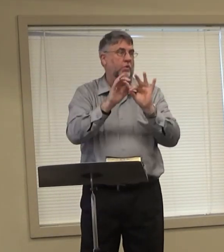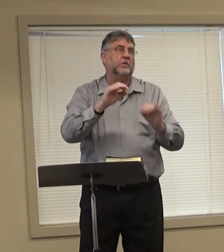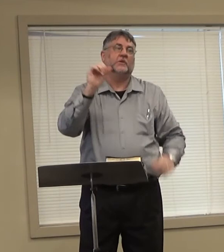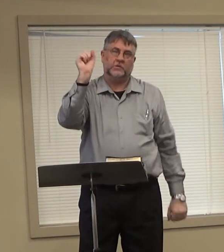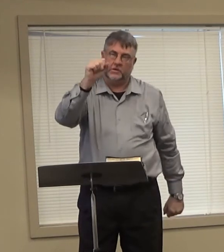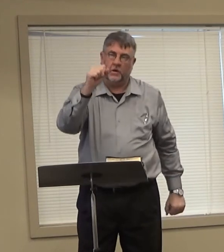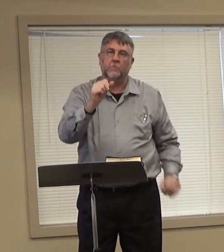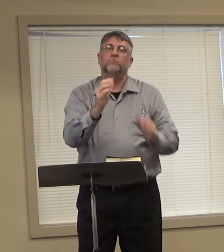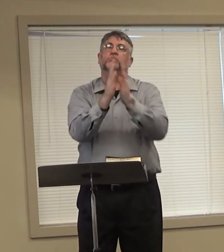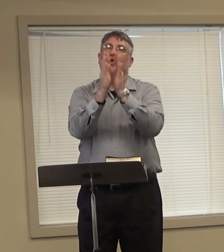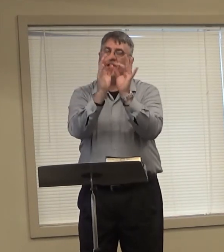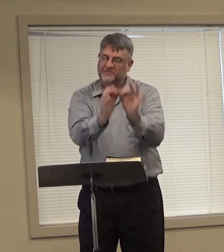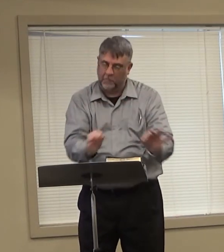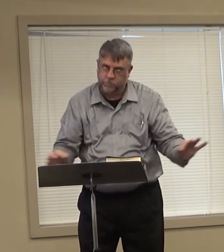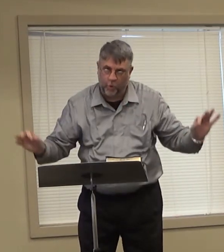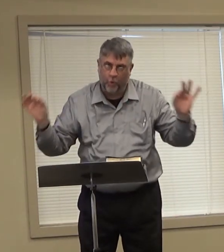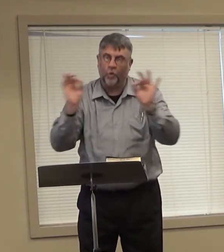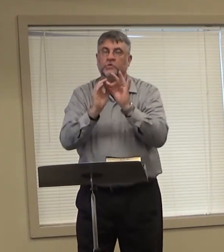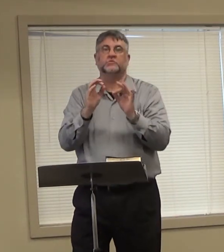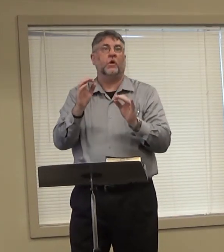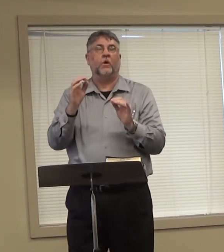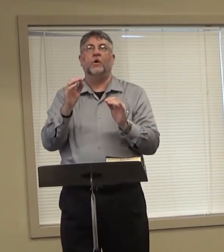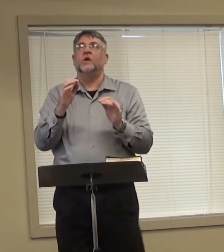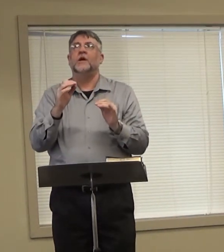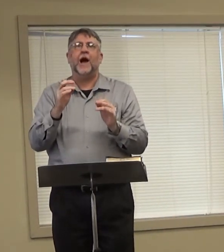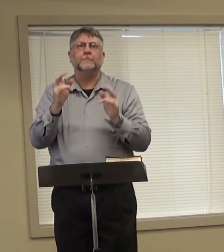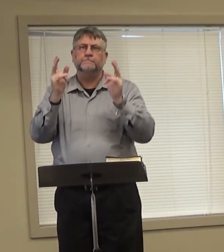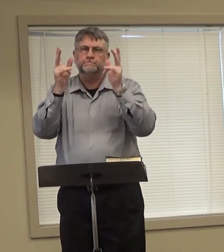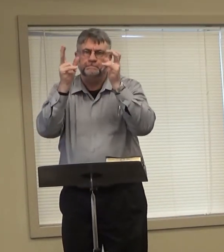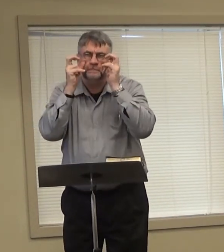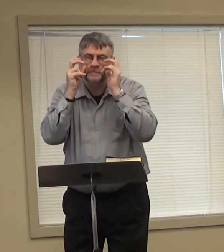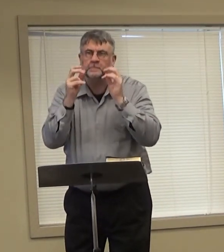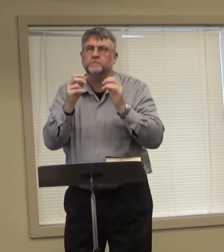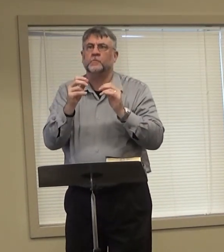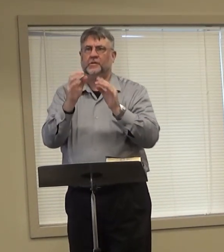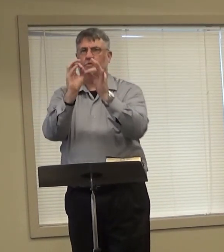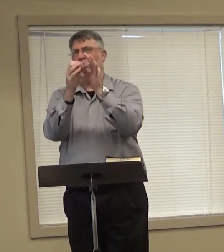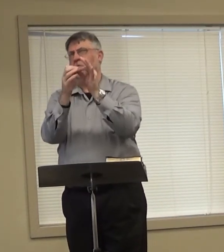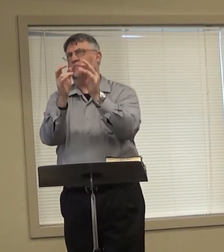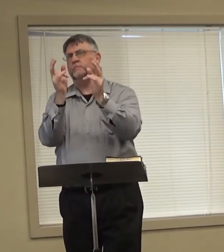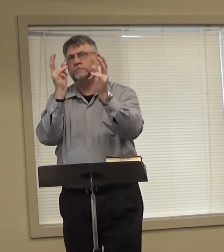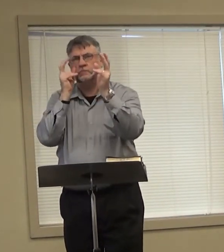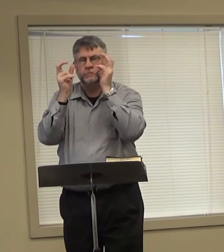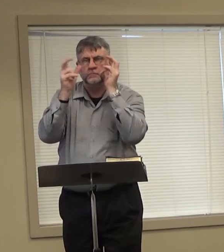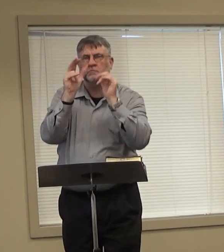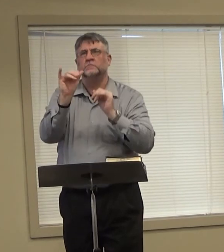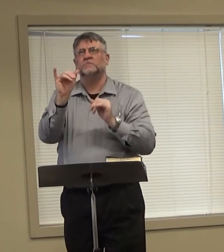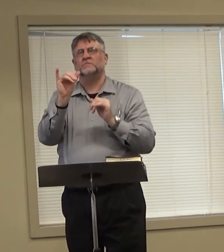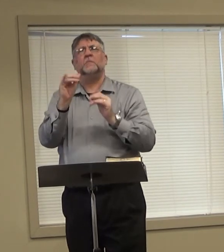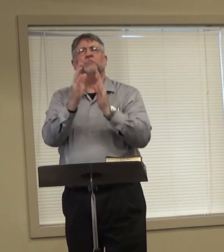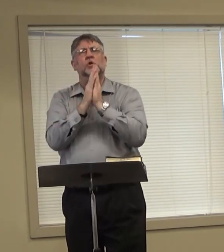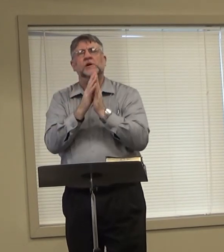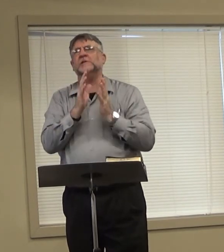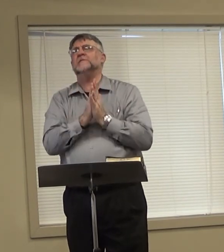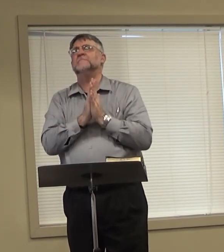Now, I never really considered prayer. I thought it was important. but I learned to this pastor how important